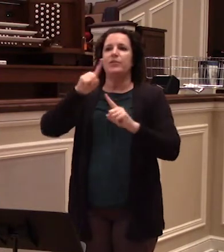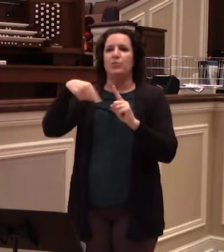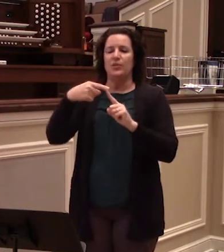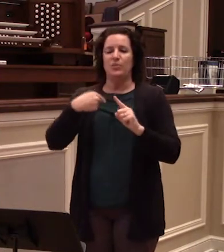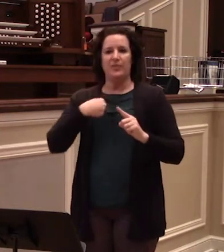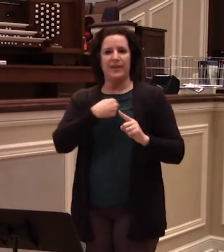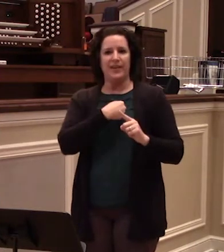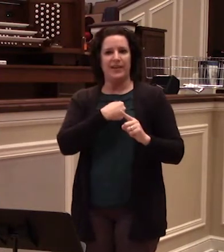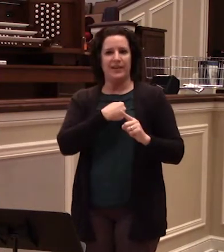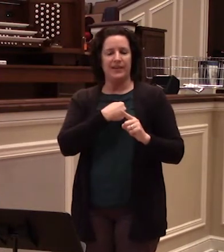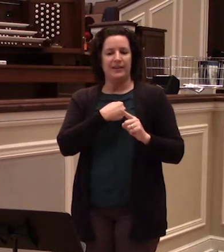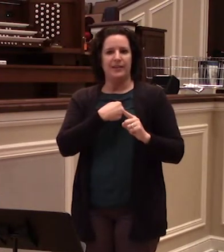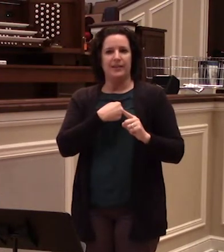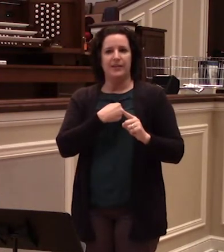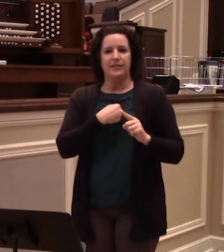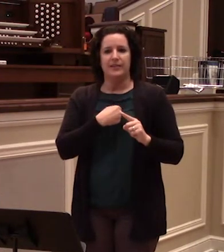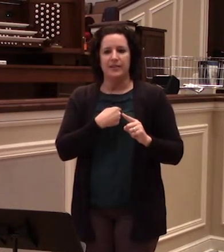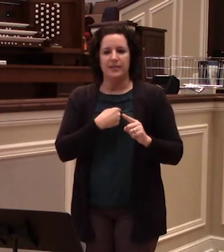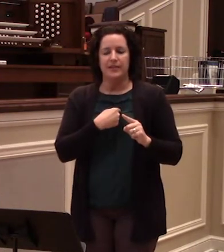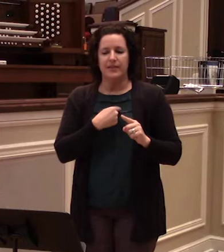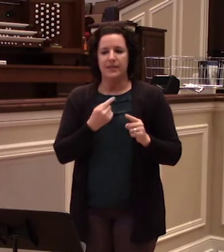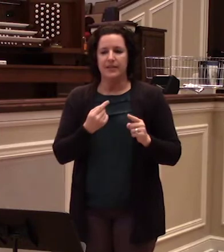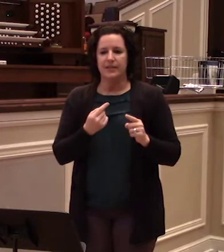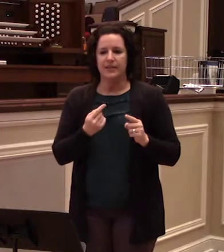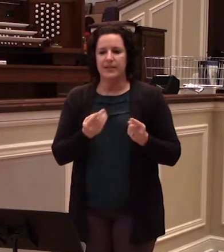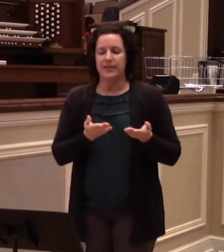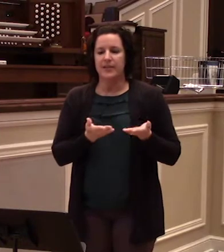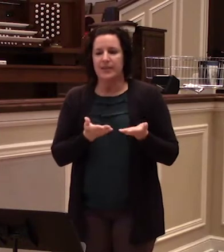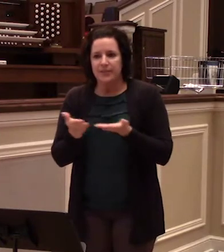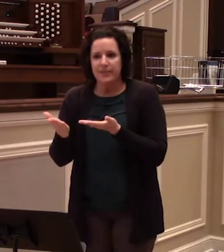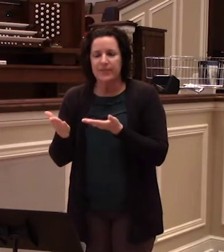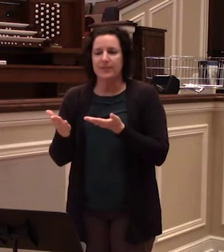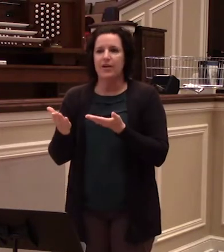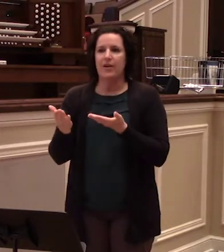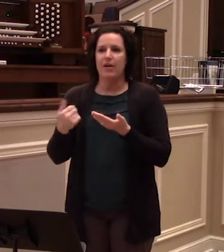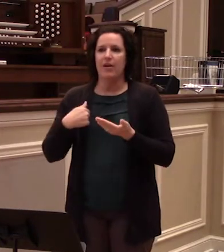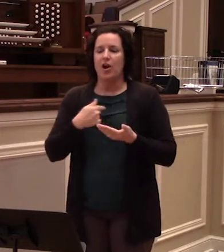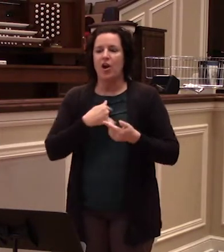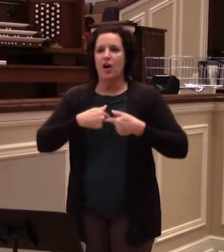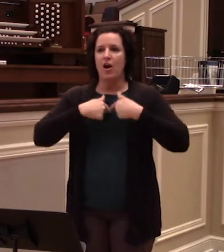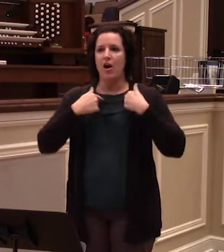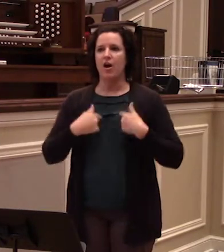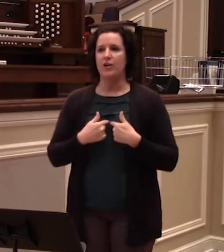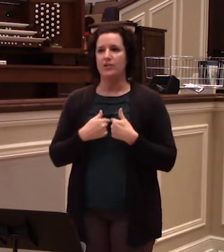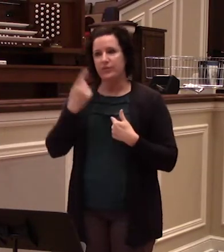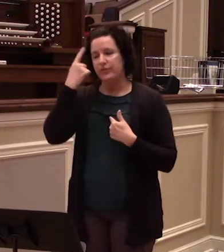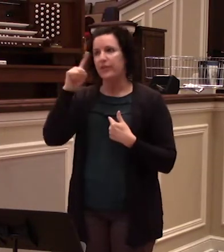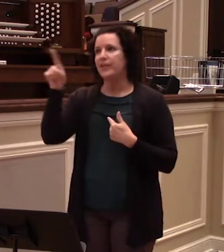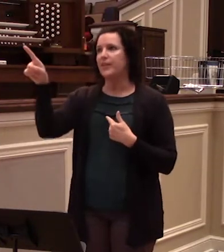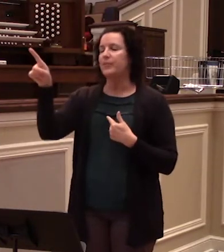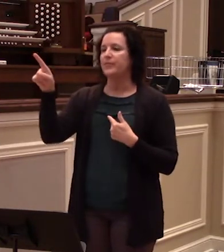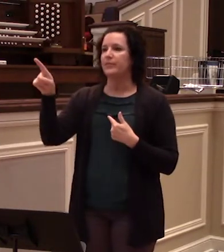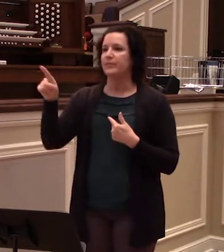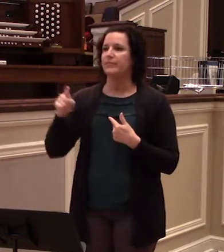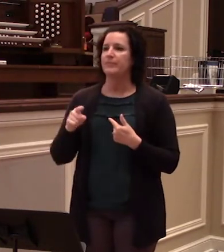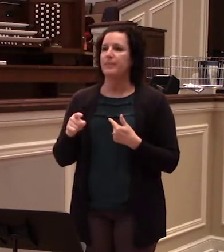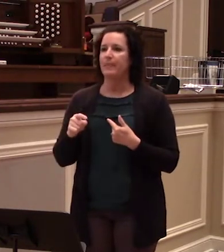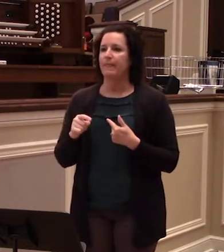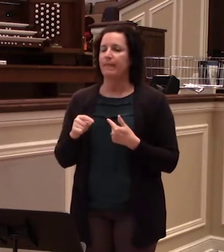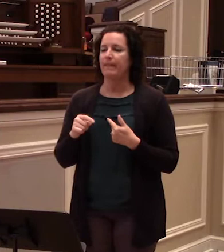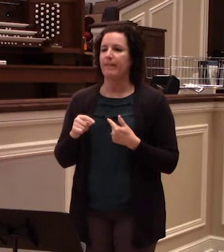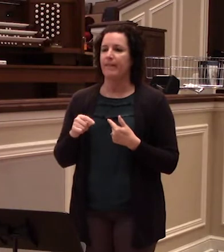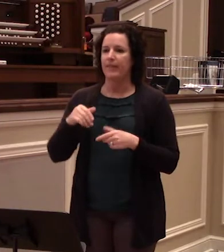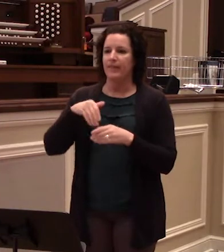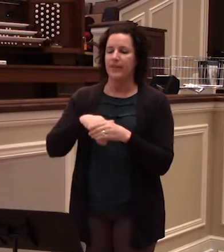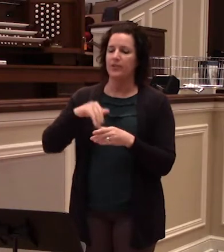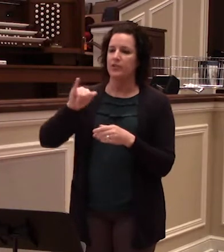from death to life. If you want to get a sense of how Jesus is God and how all this fits together, in